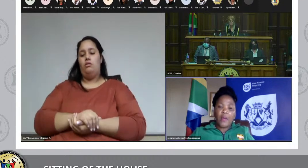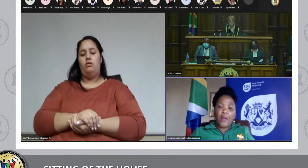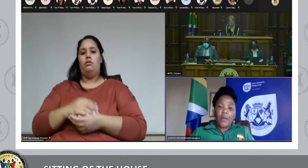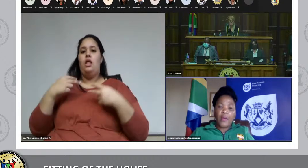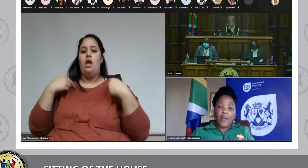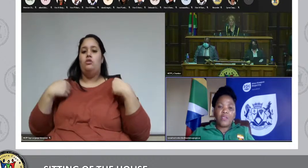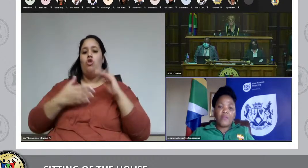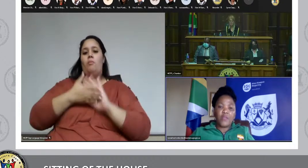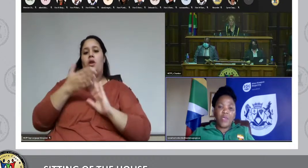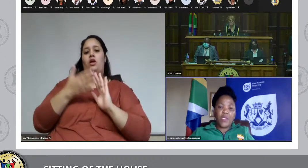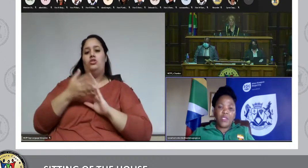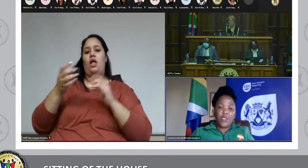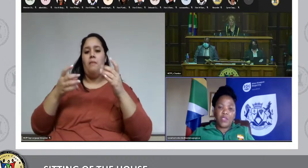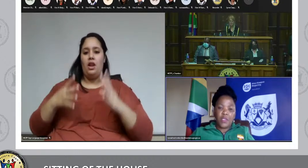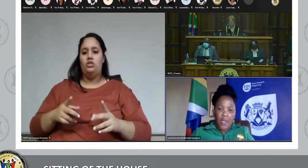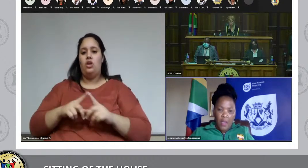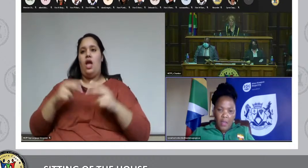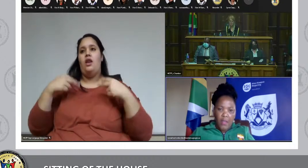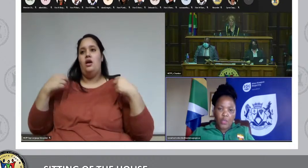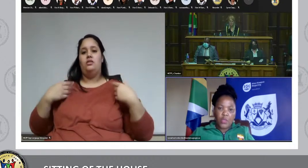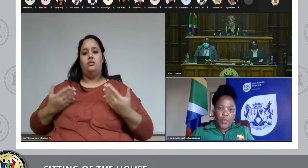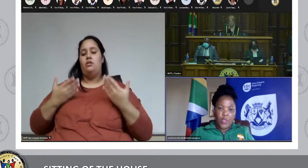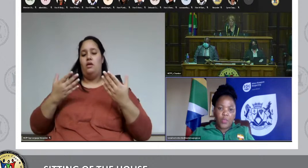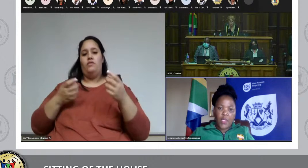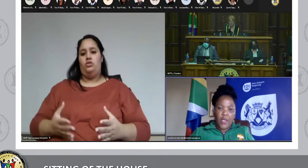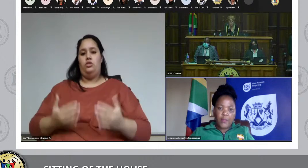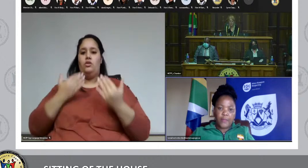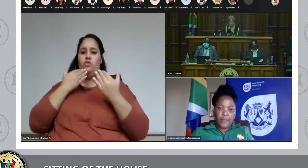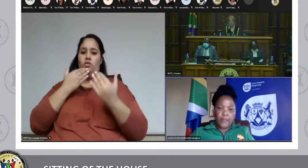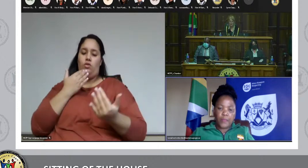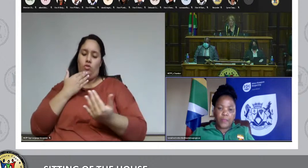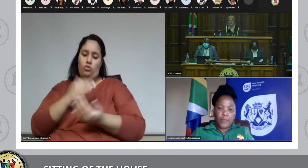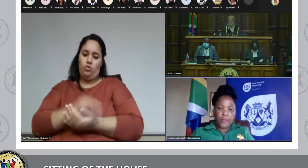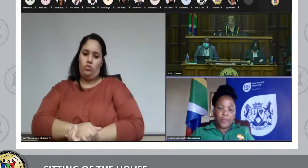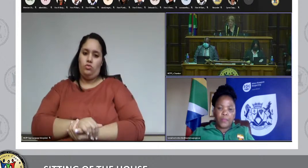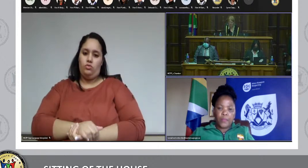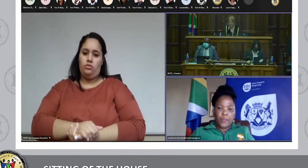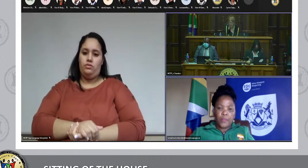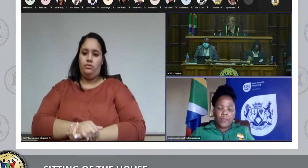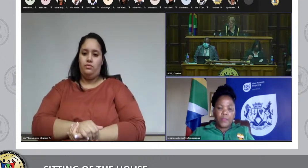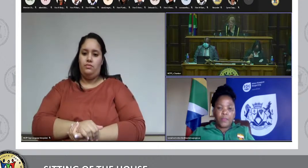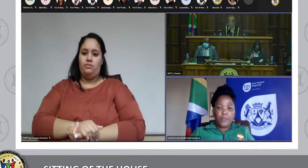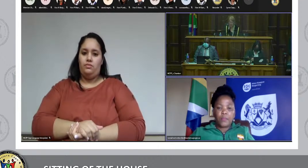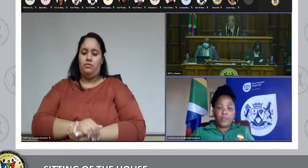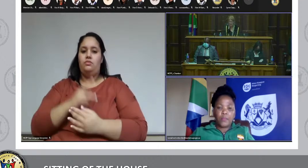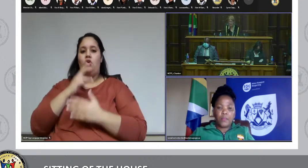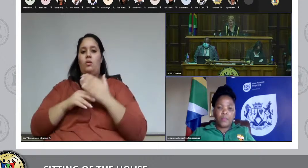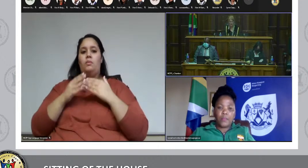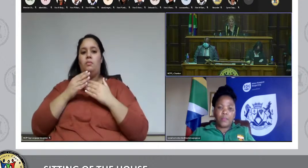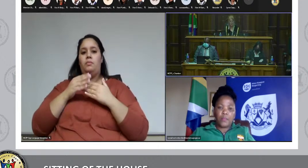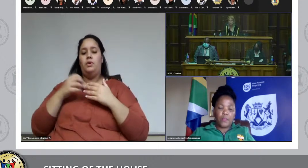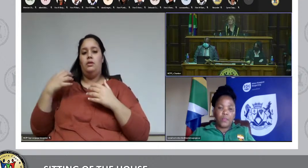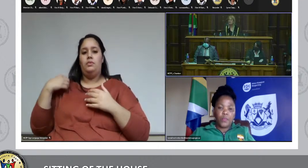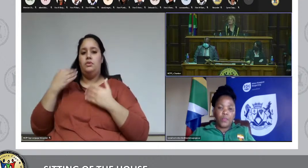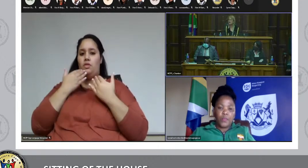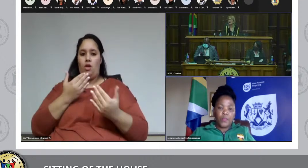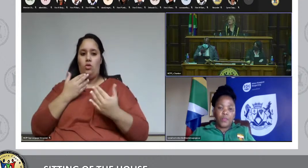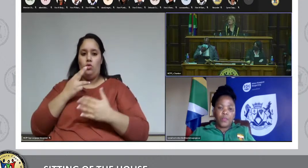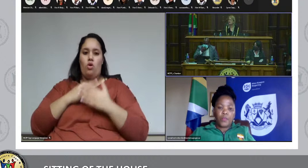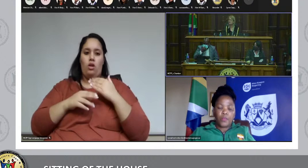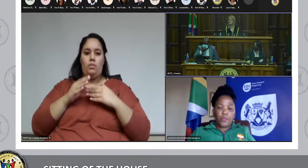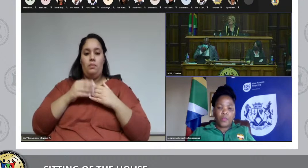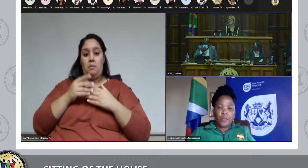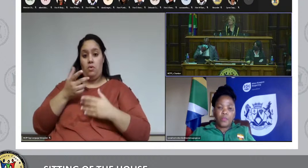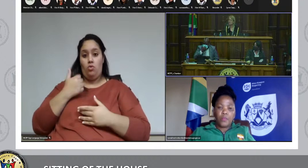operational managers and the nursing service managers. Thank you, Deputy Speaker. Thank you, Honourable Minister. Honourable Windvogel, would you